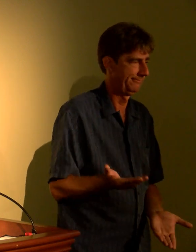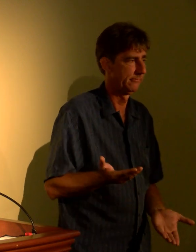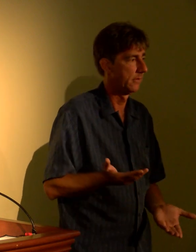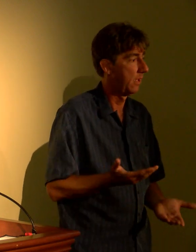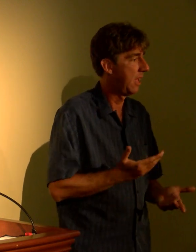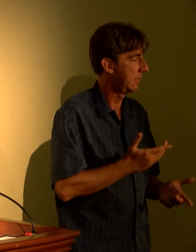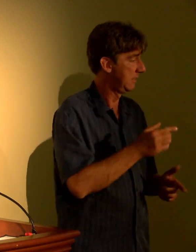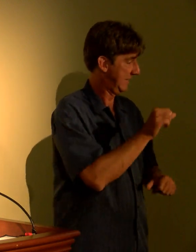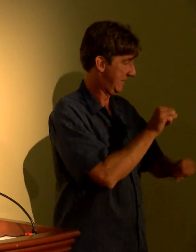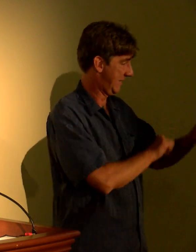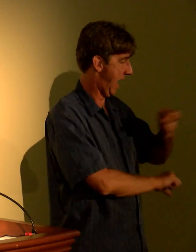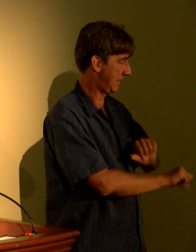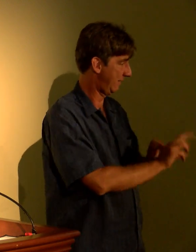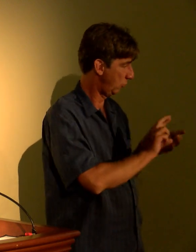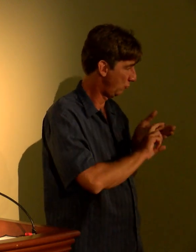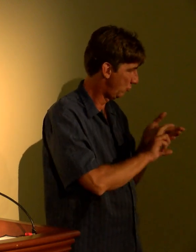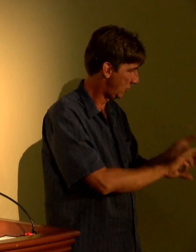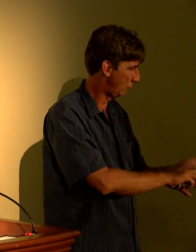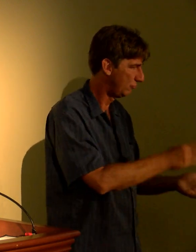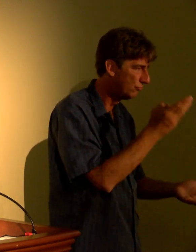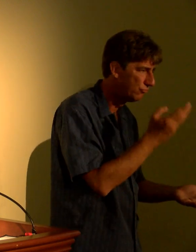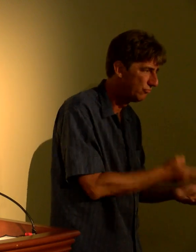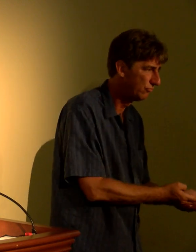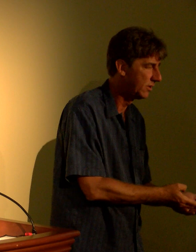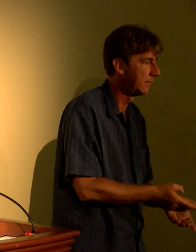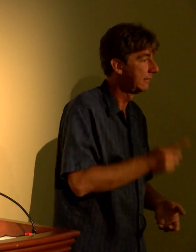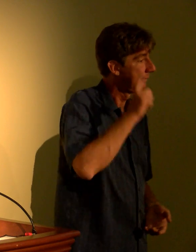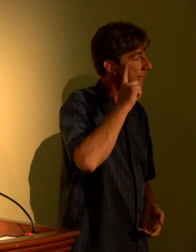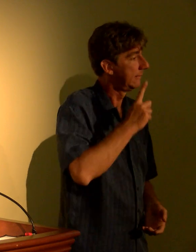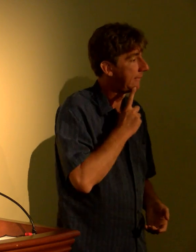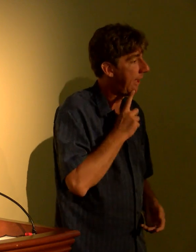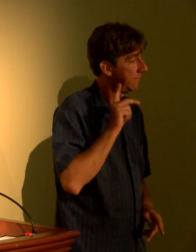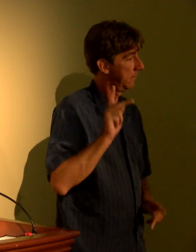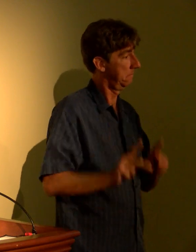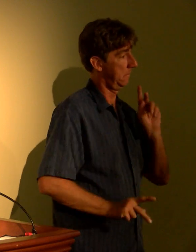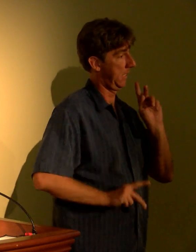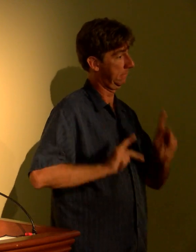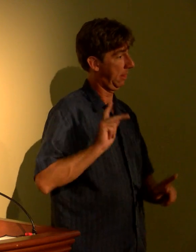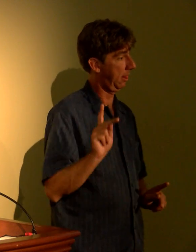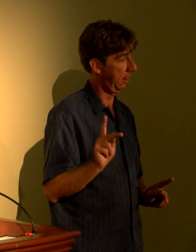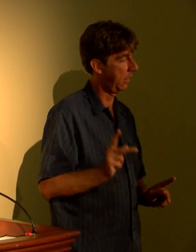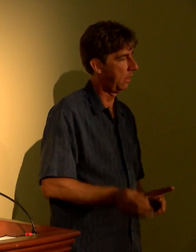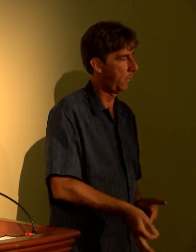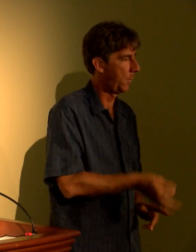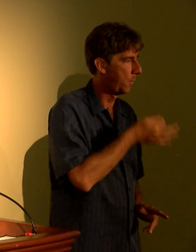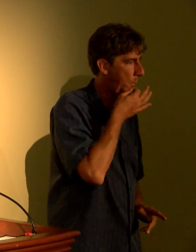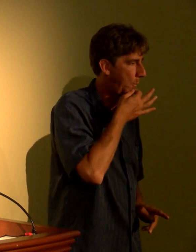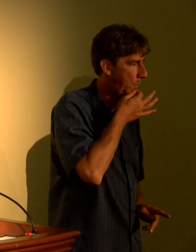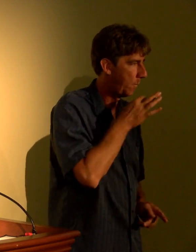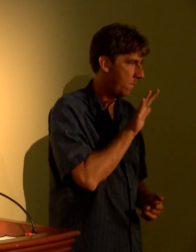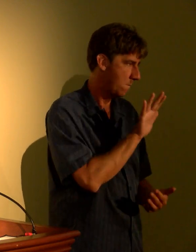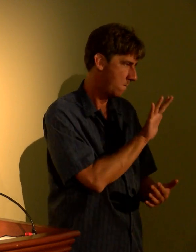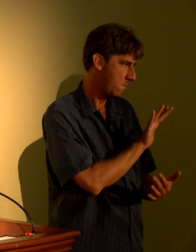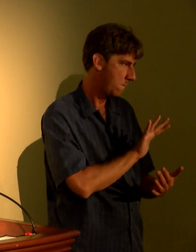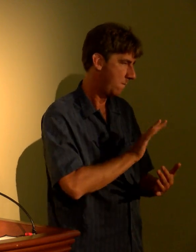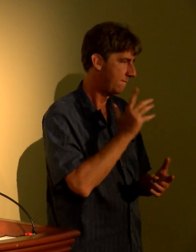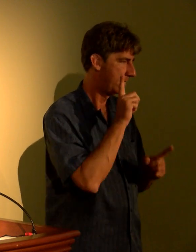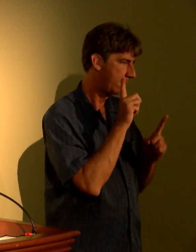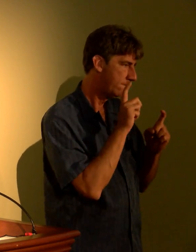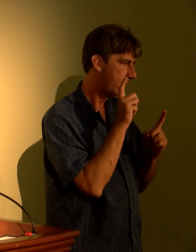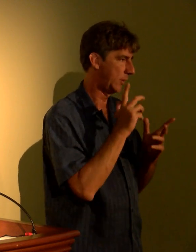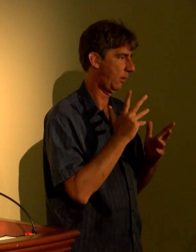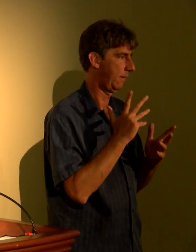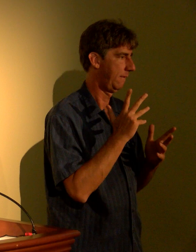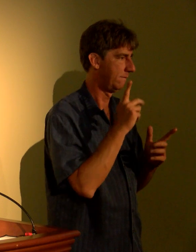scientific studies, that people who are deaf pay much closer attention to very subtle facial